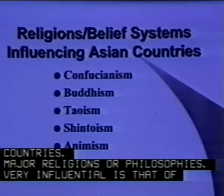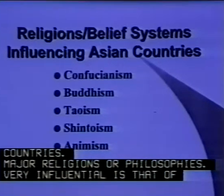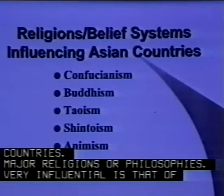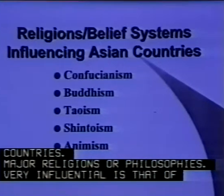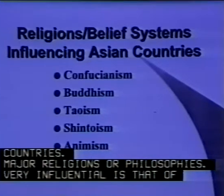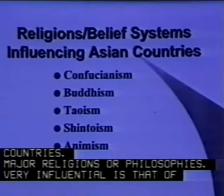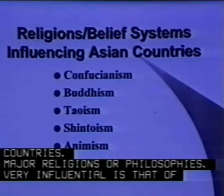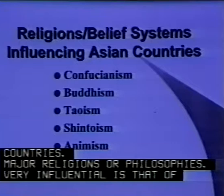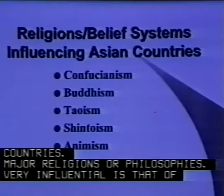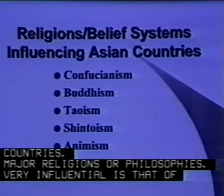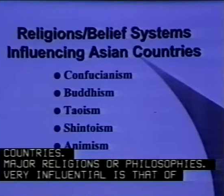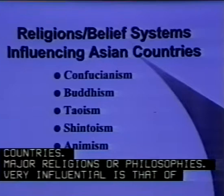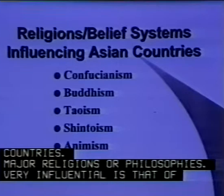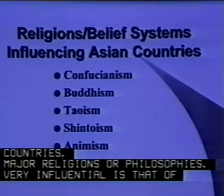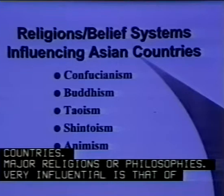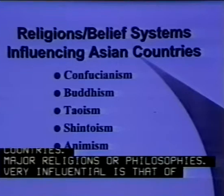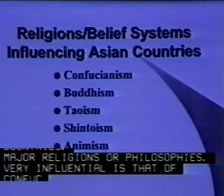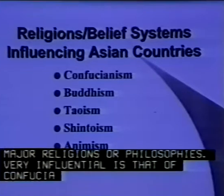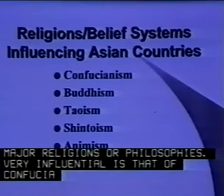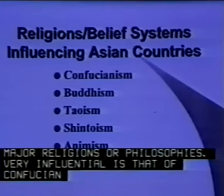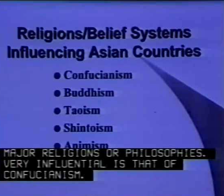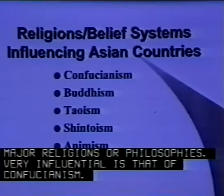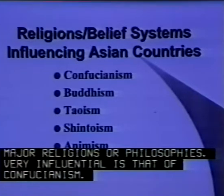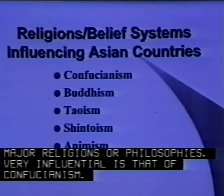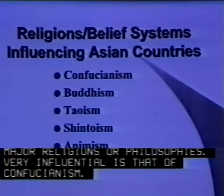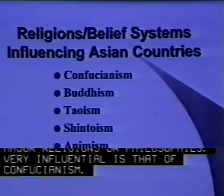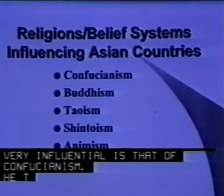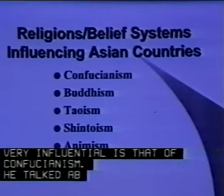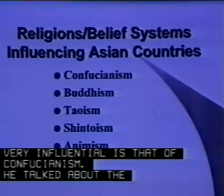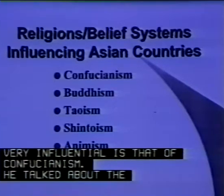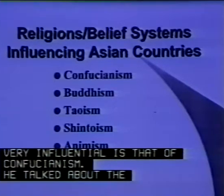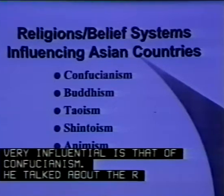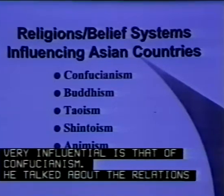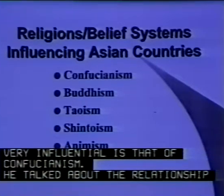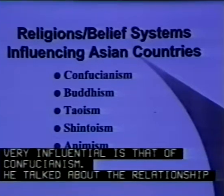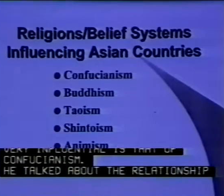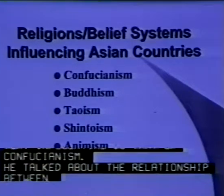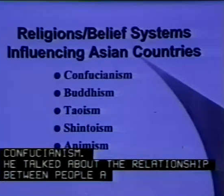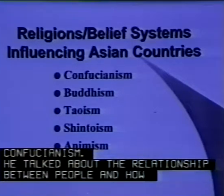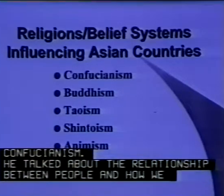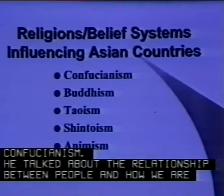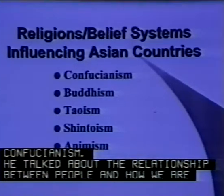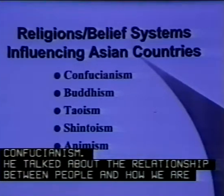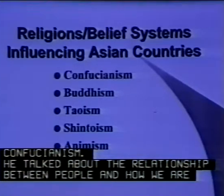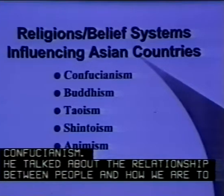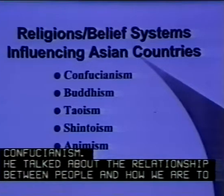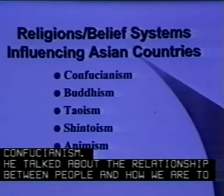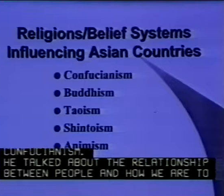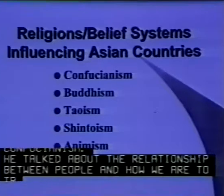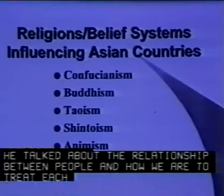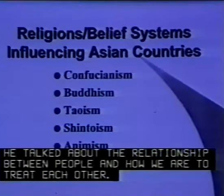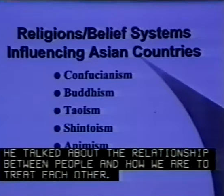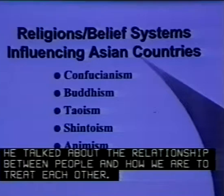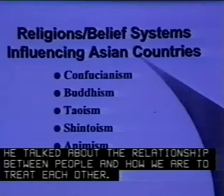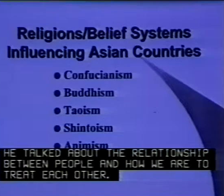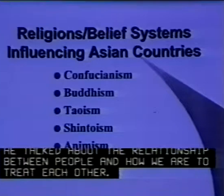people and how we are to treat each other. He espoused humanity, courtesy,